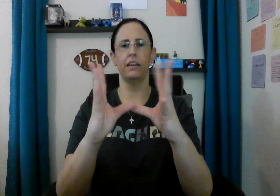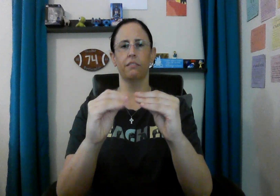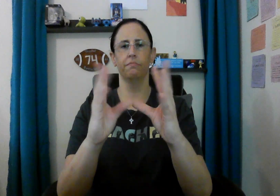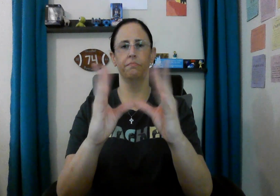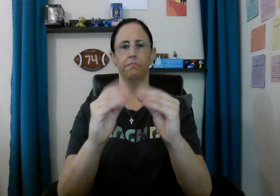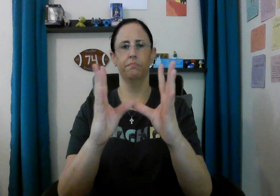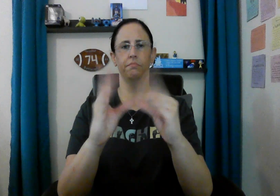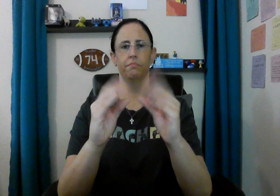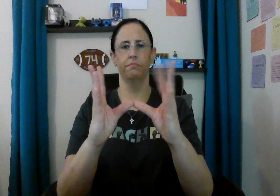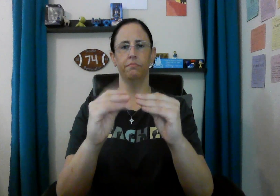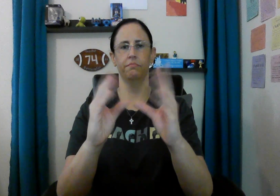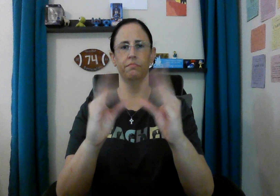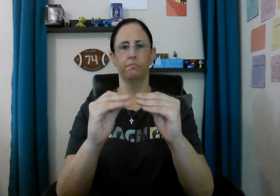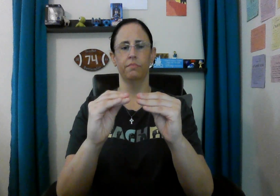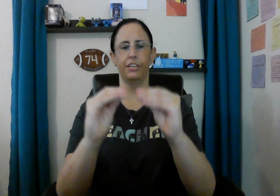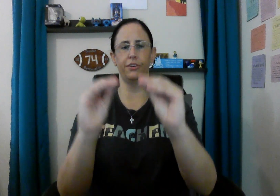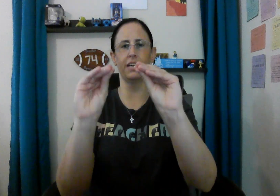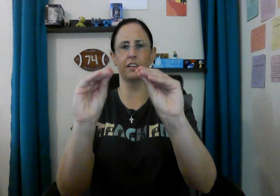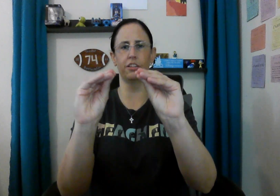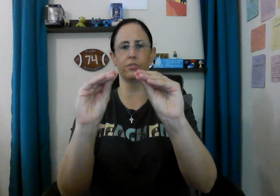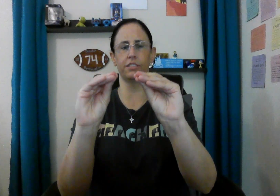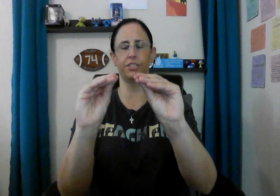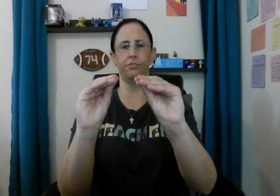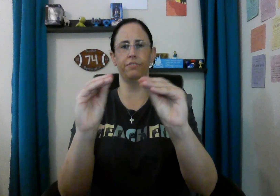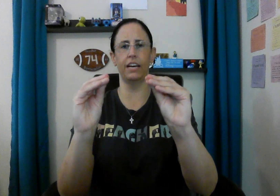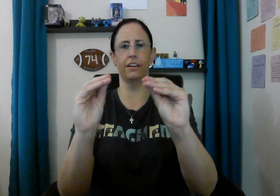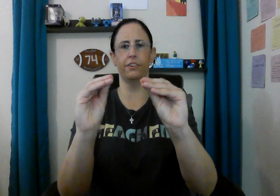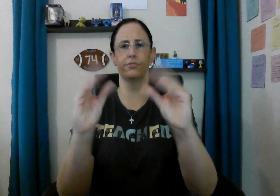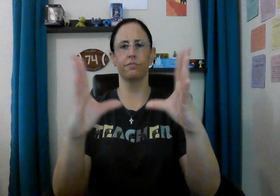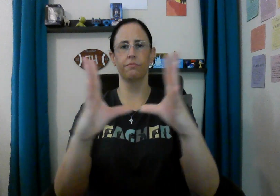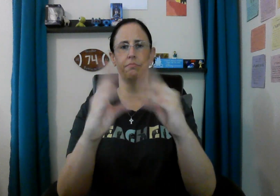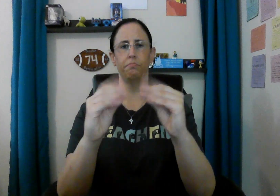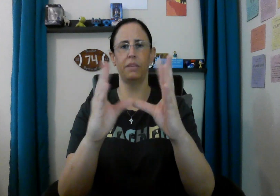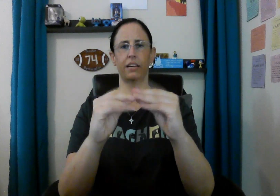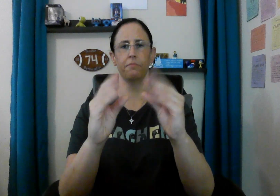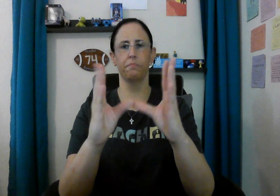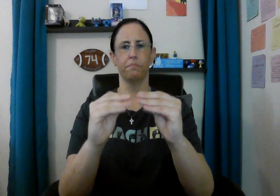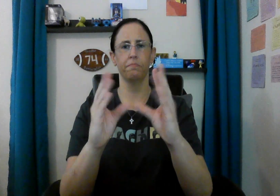Meeting. And you kind of close it 2 flat O's, meeting.